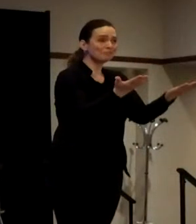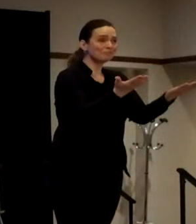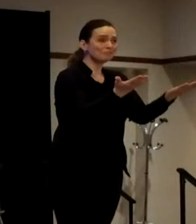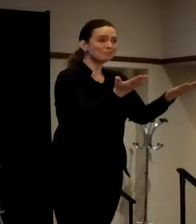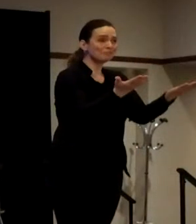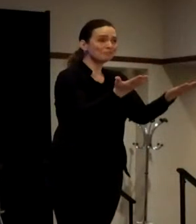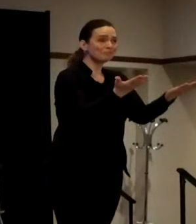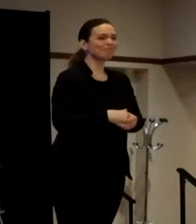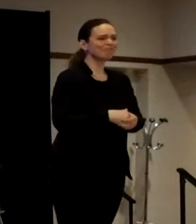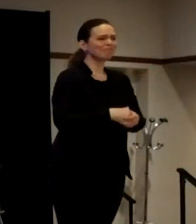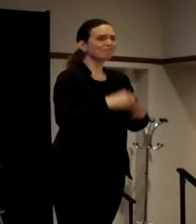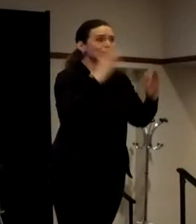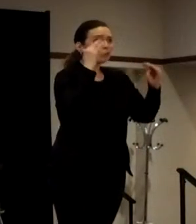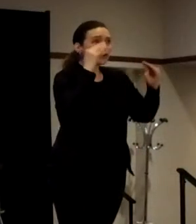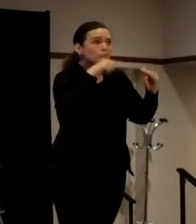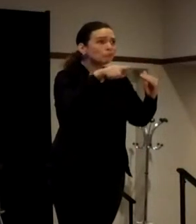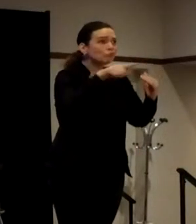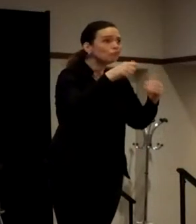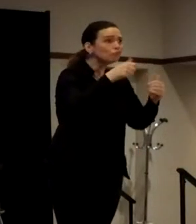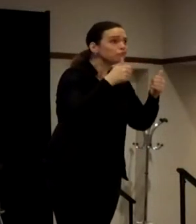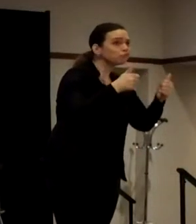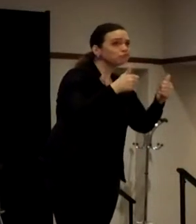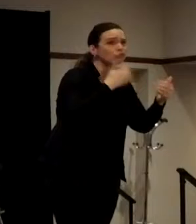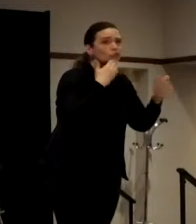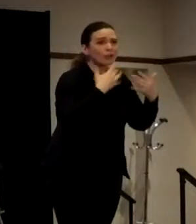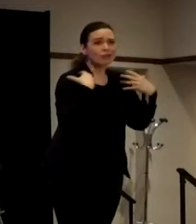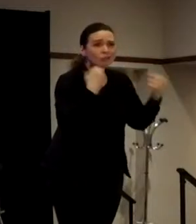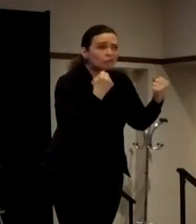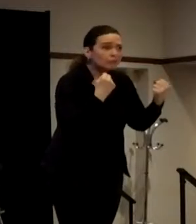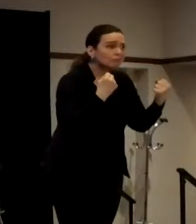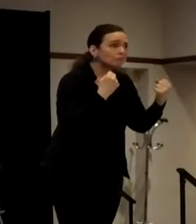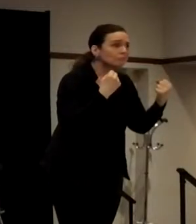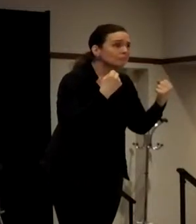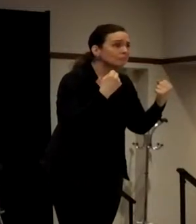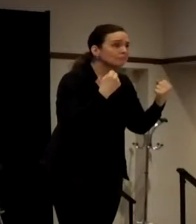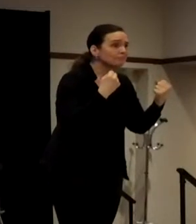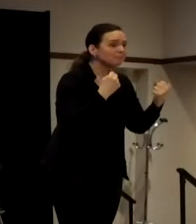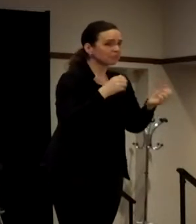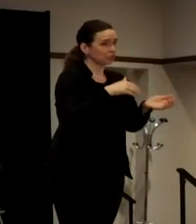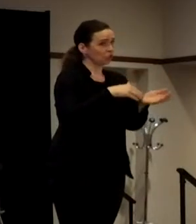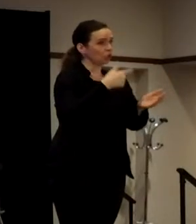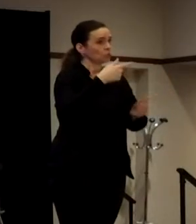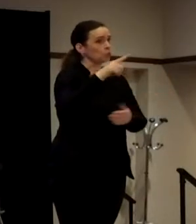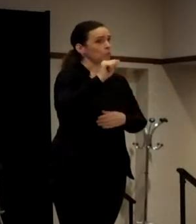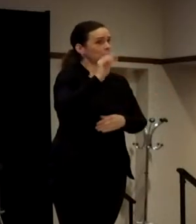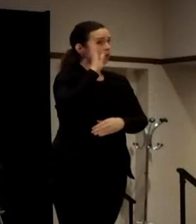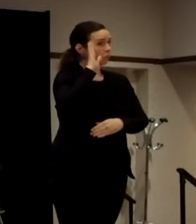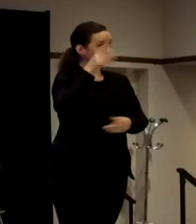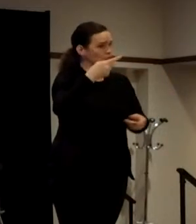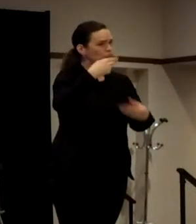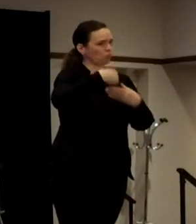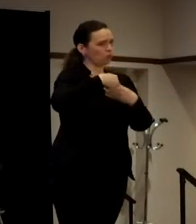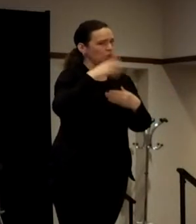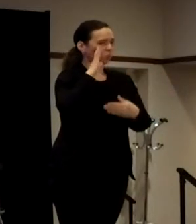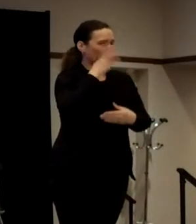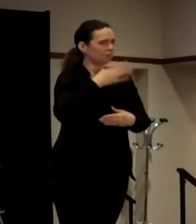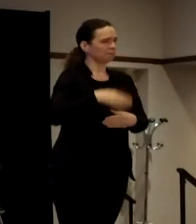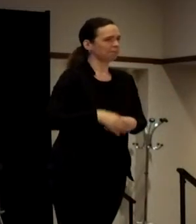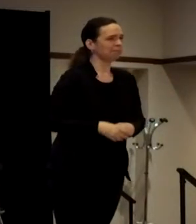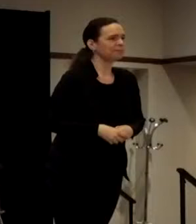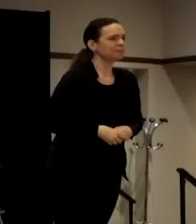well. Dr. Gupta is with us today too, and you'll hear from her in a little bit.